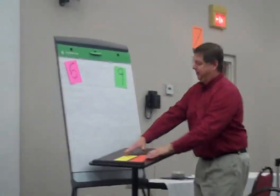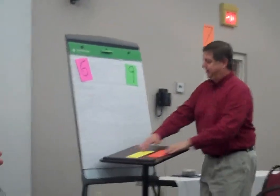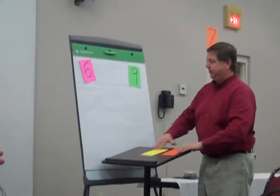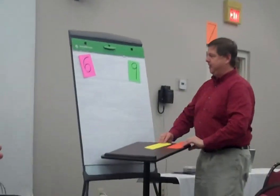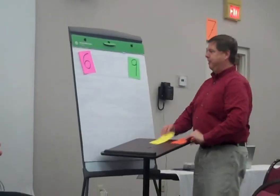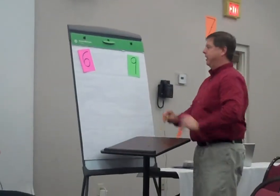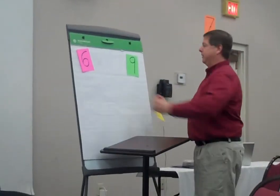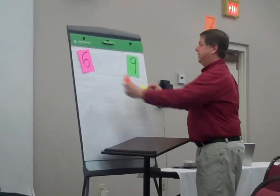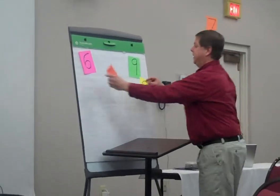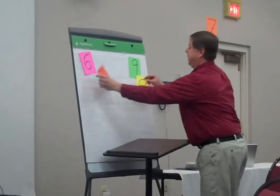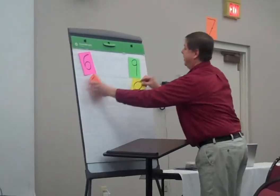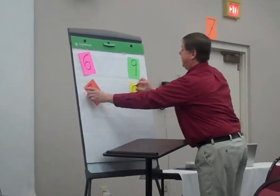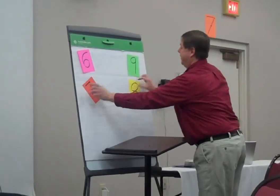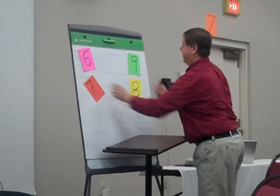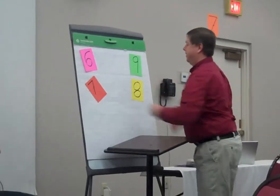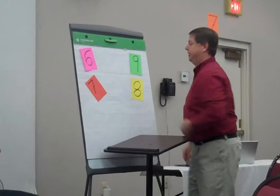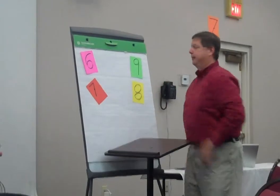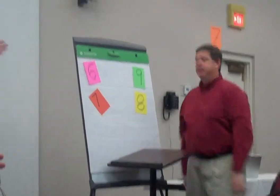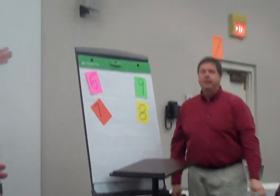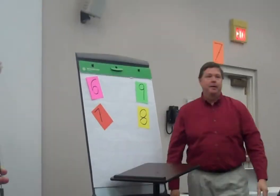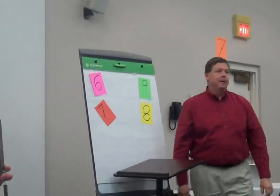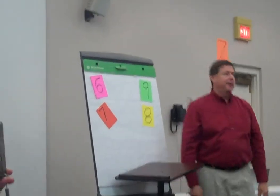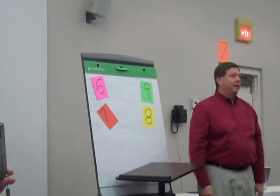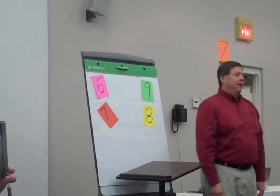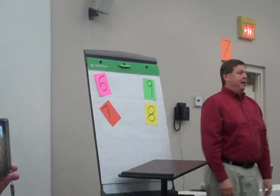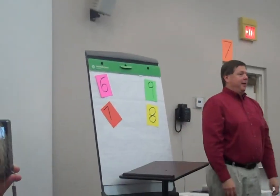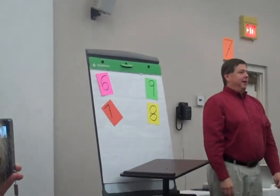All right, you know what's coming next.